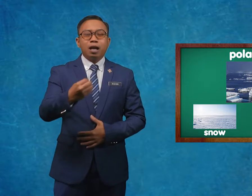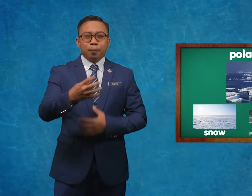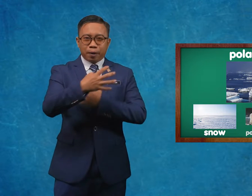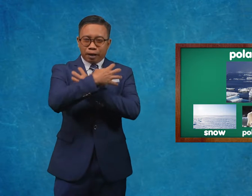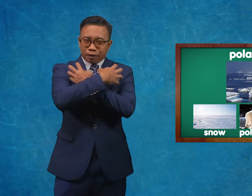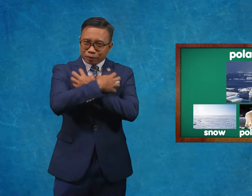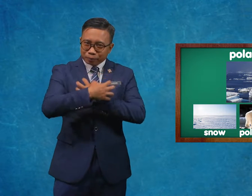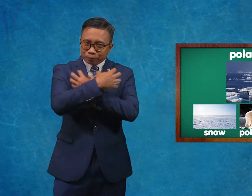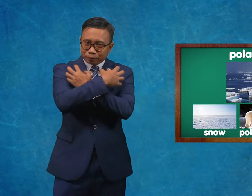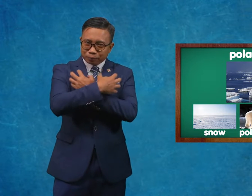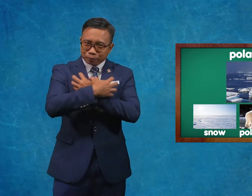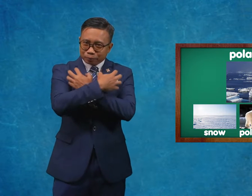polar bear,